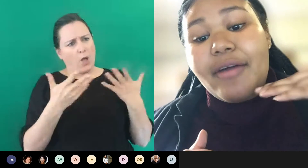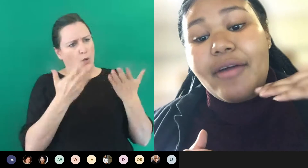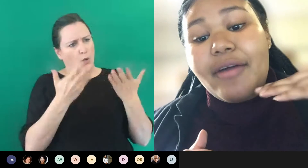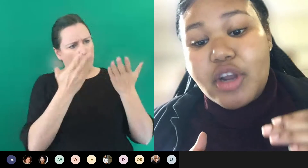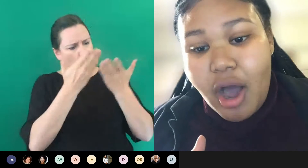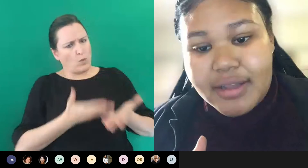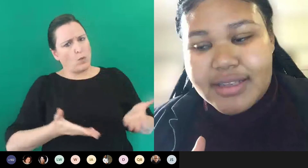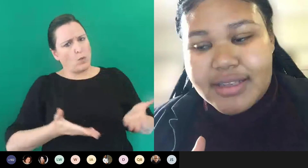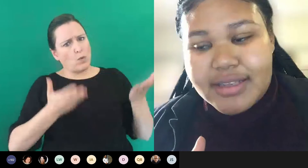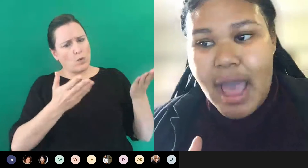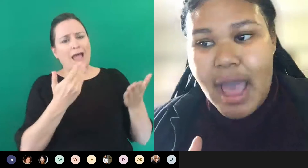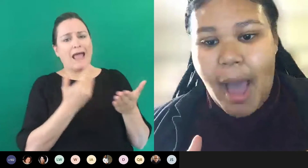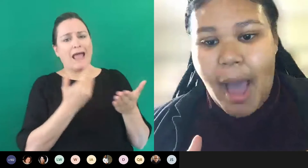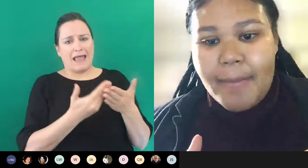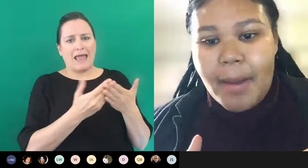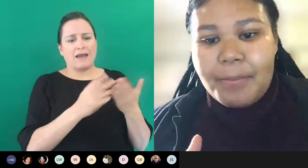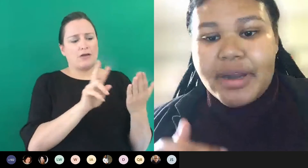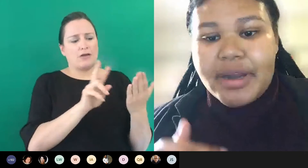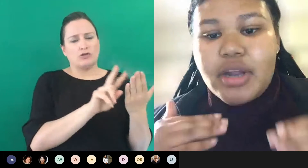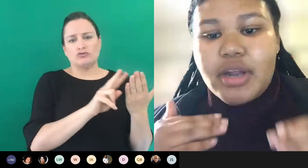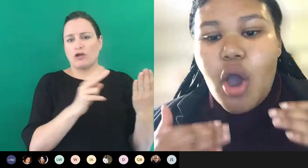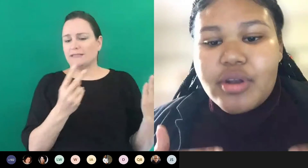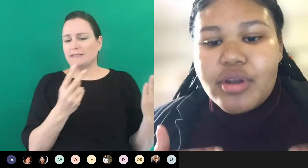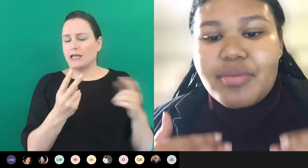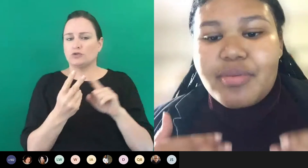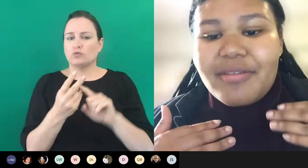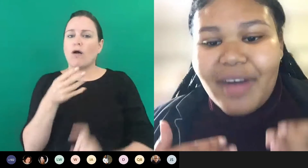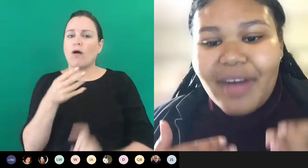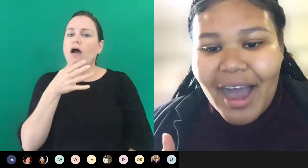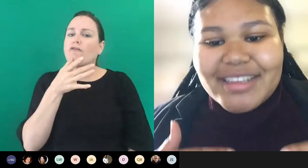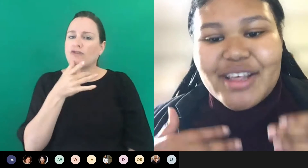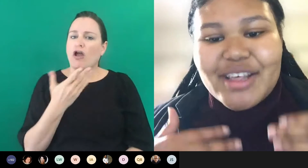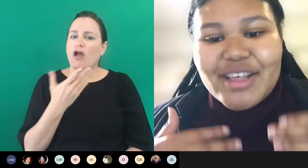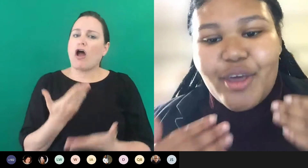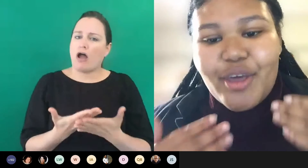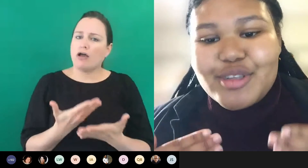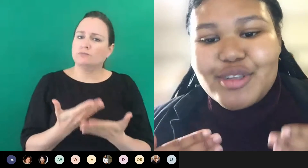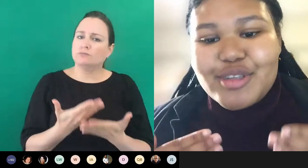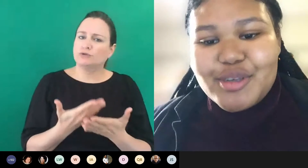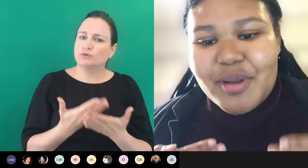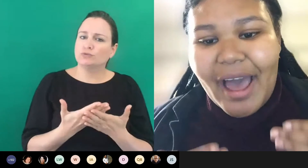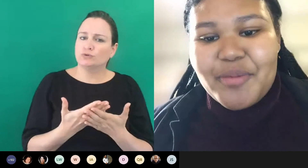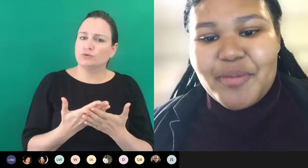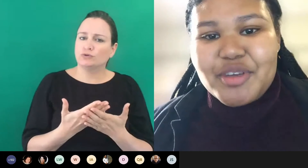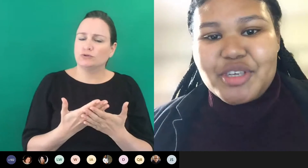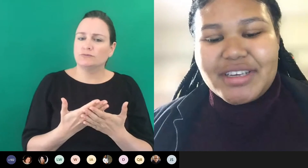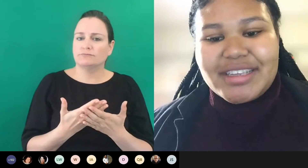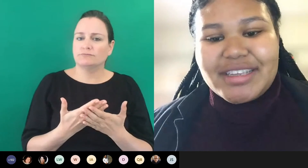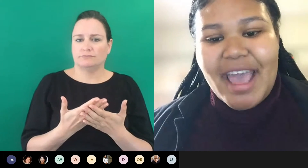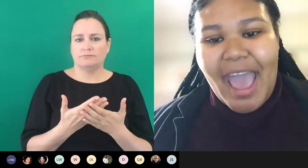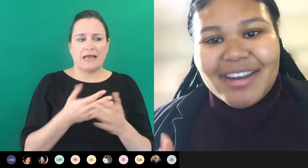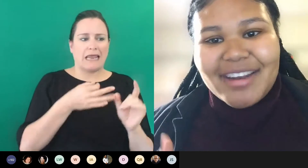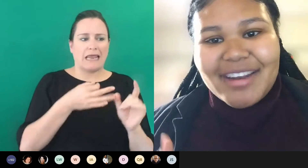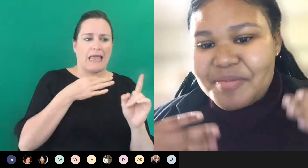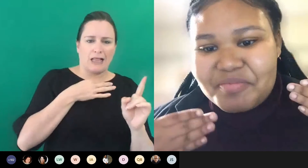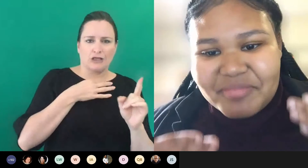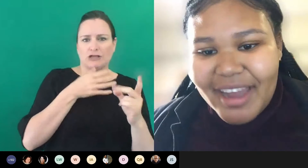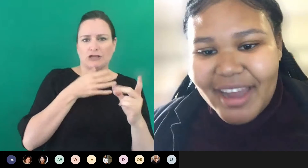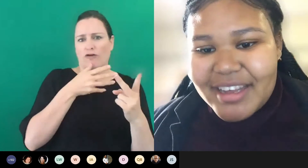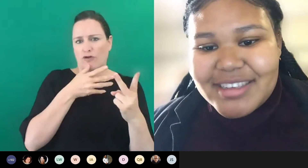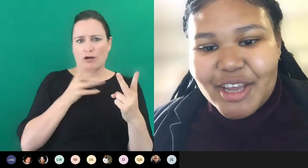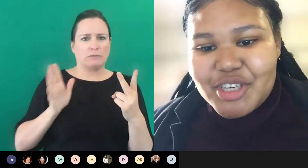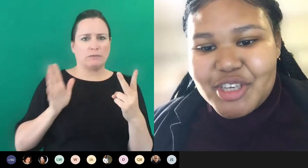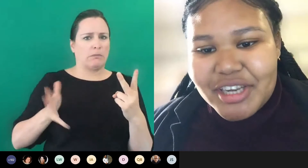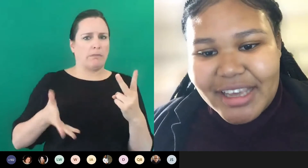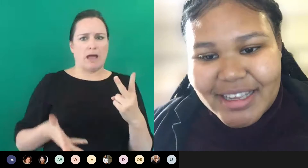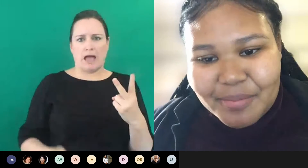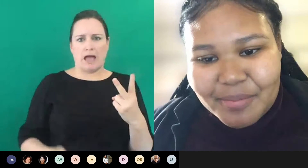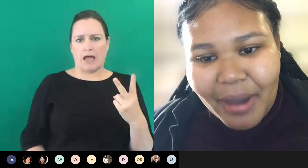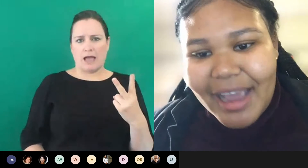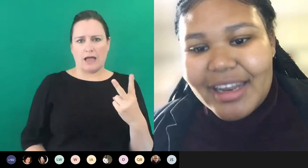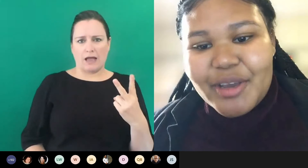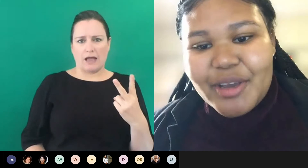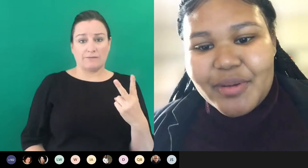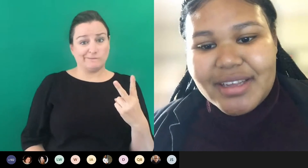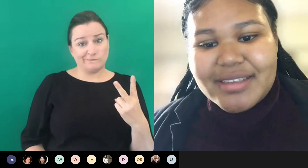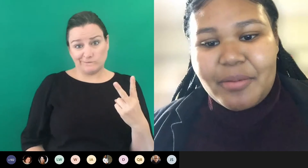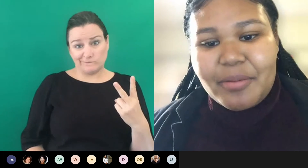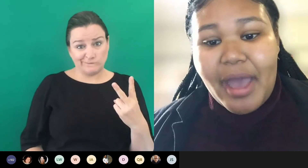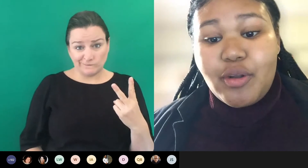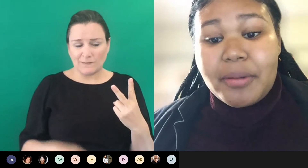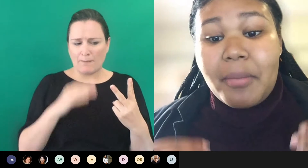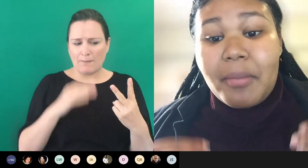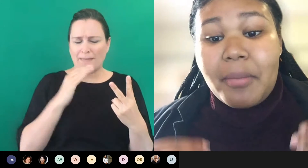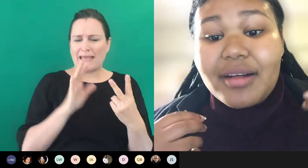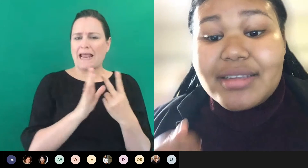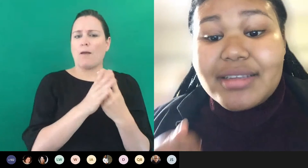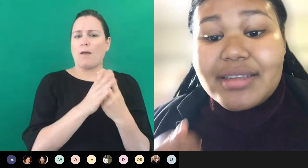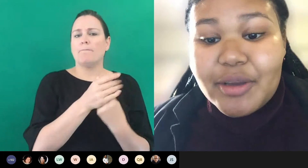into Afrikaans, but it only provides those two languages. And that essentially is